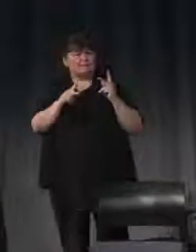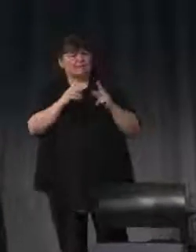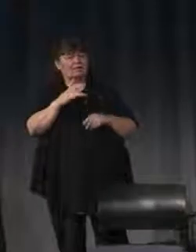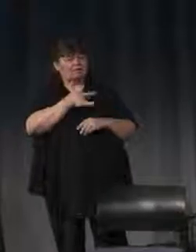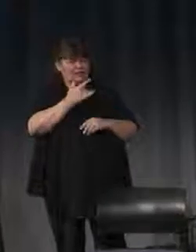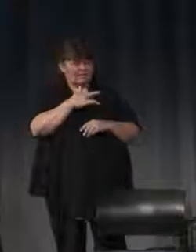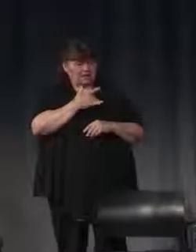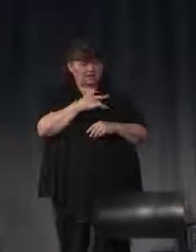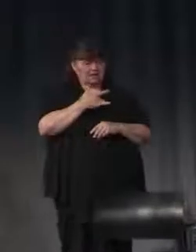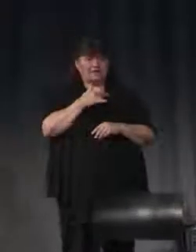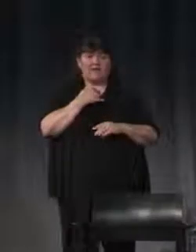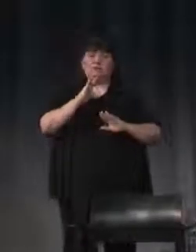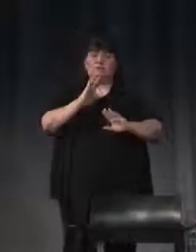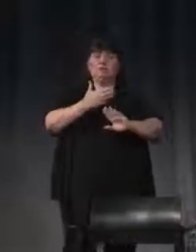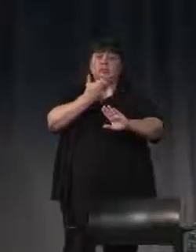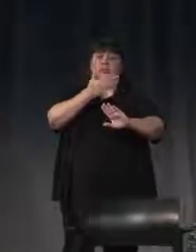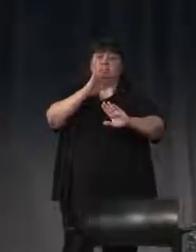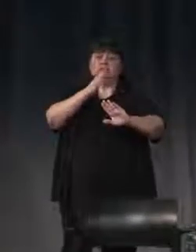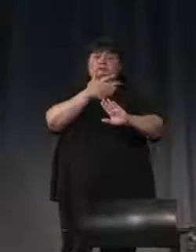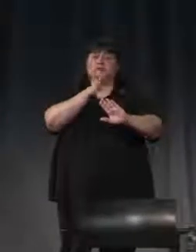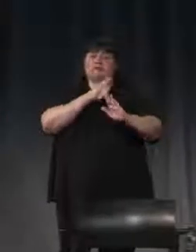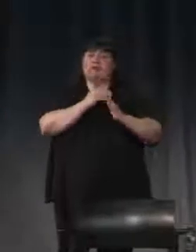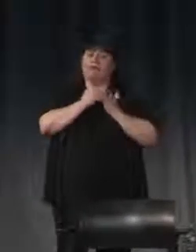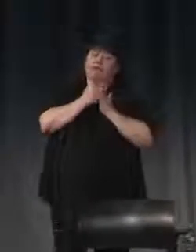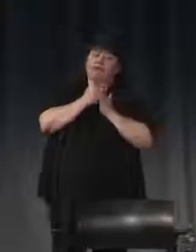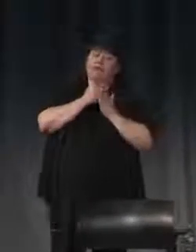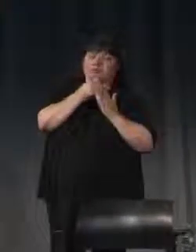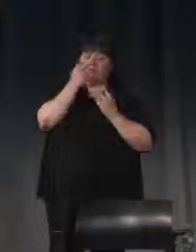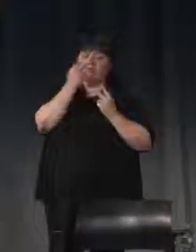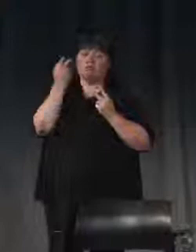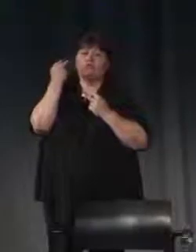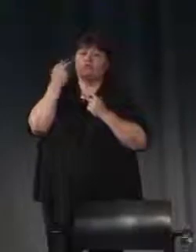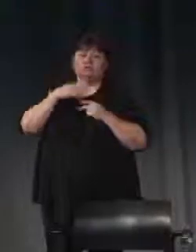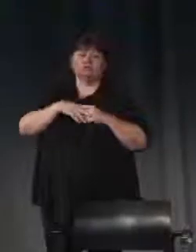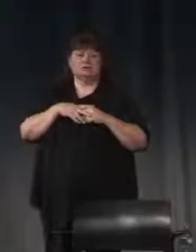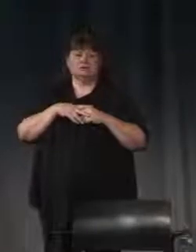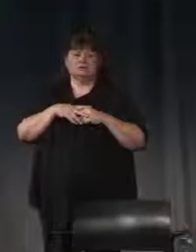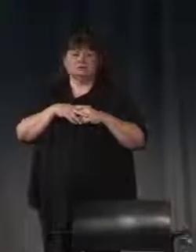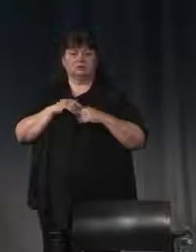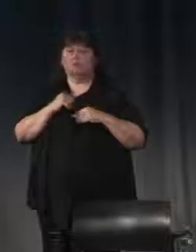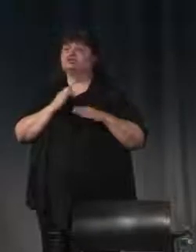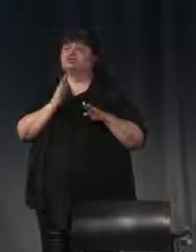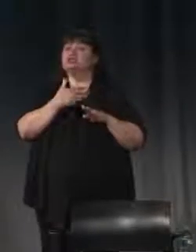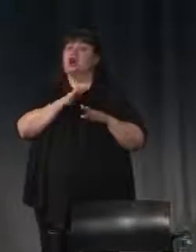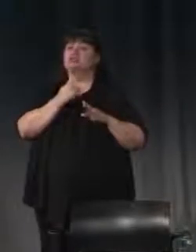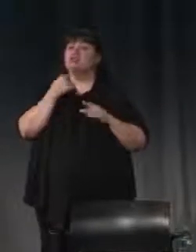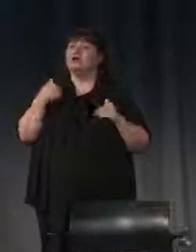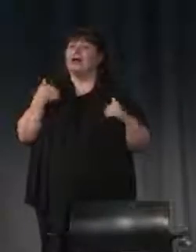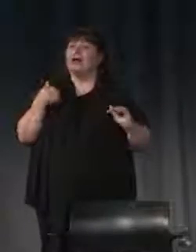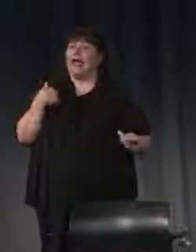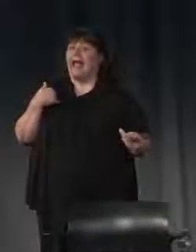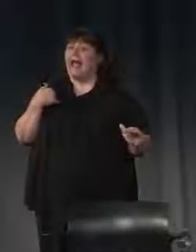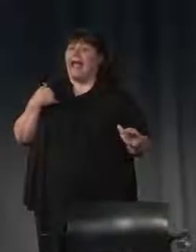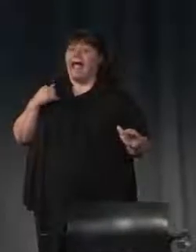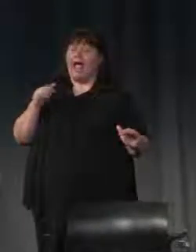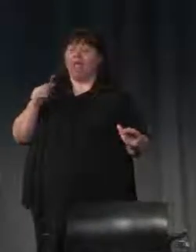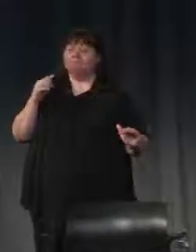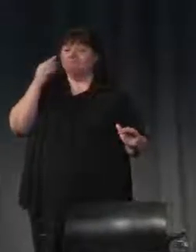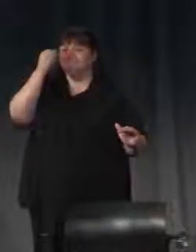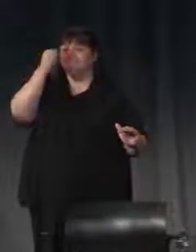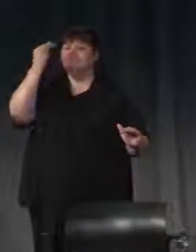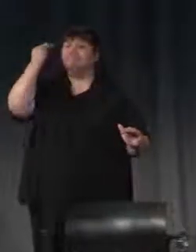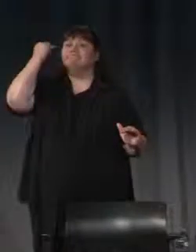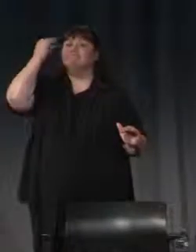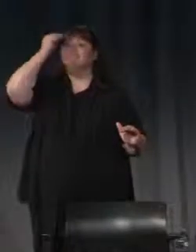particular that music has got sort of an intimate relationship with memory, and that you hear some song from when you were young and it kind of instantly takes you back.